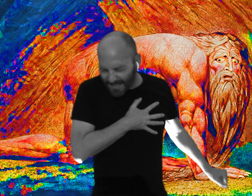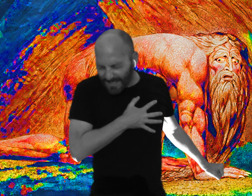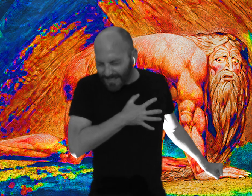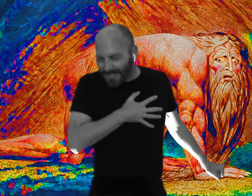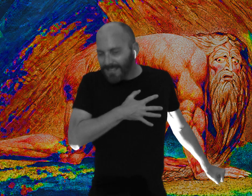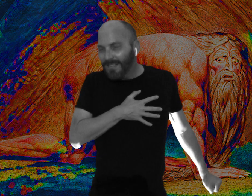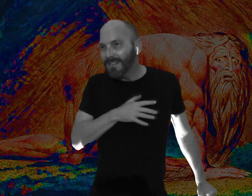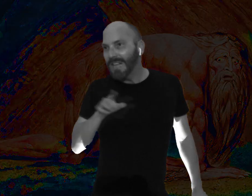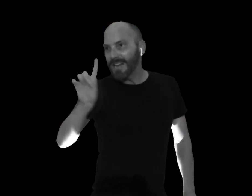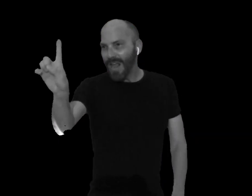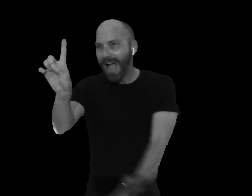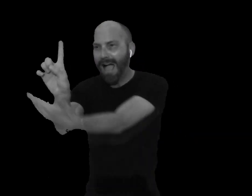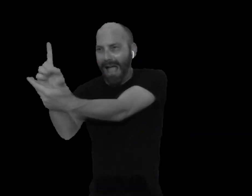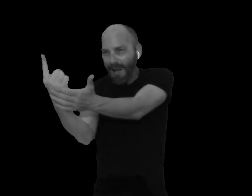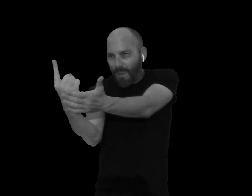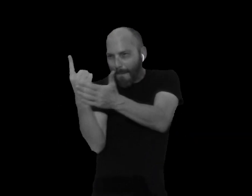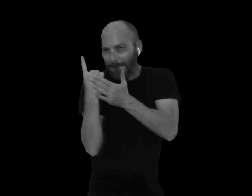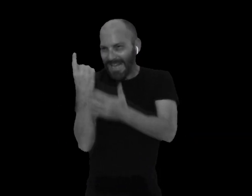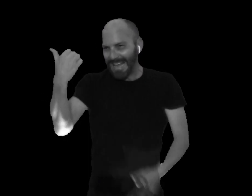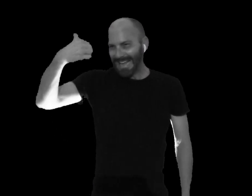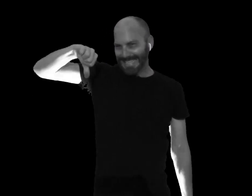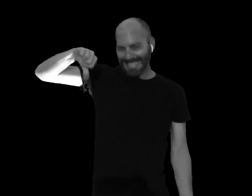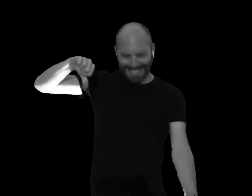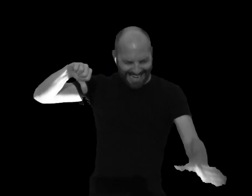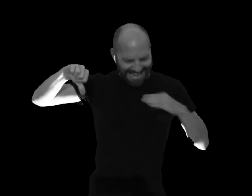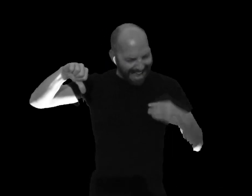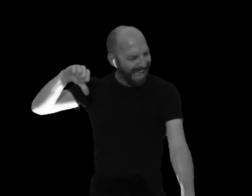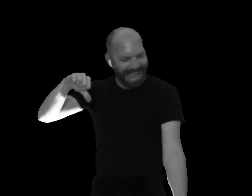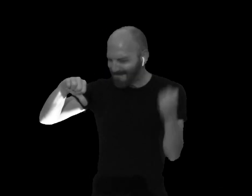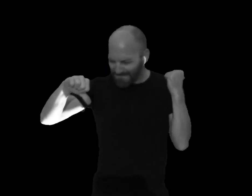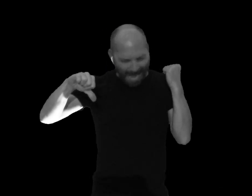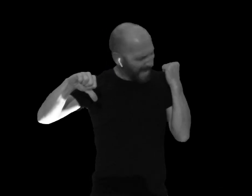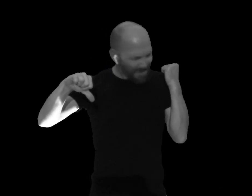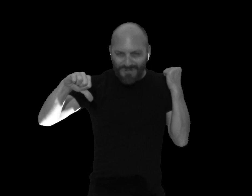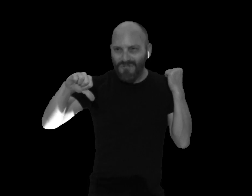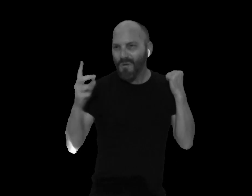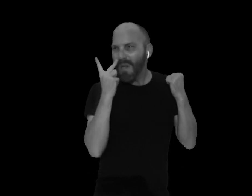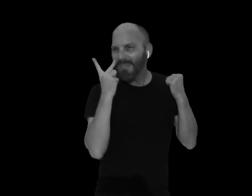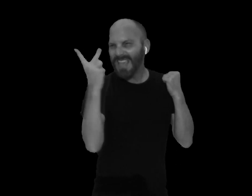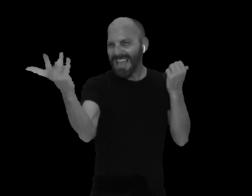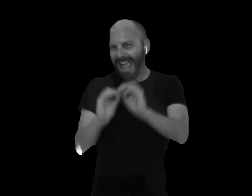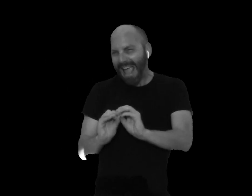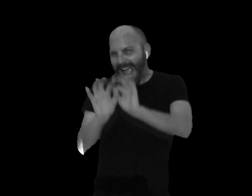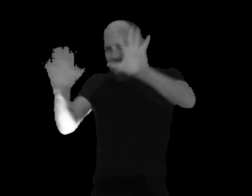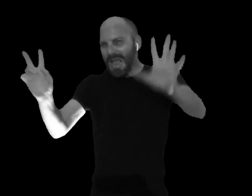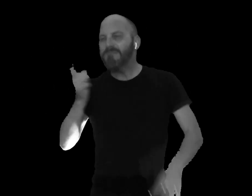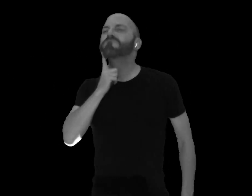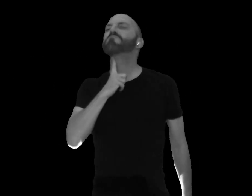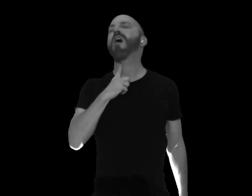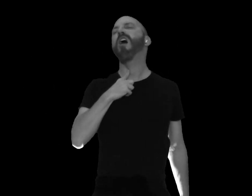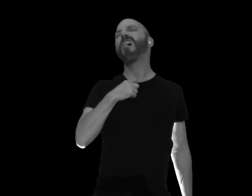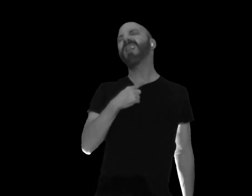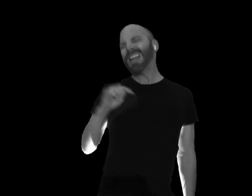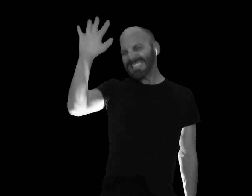now, and I won't be denied by you.